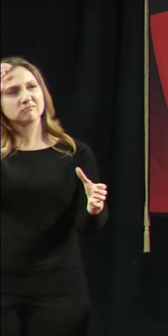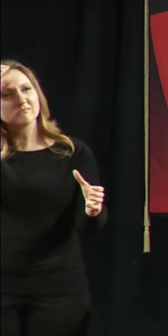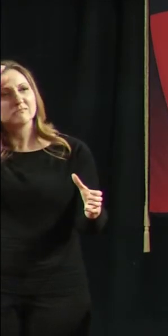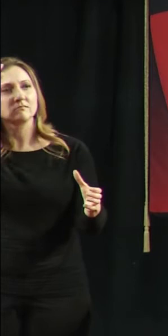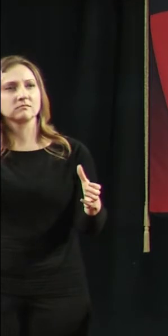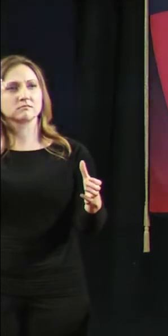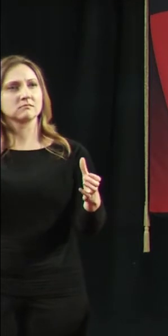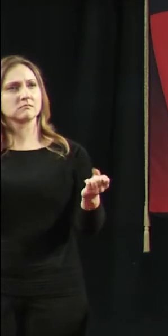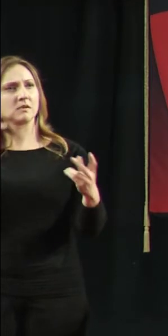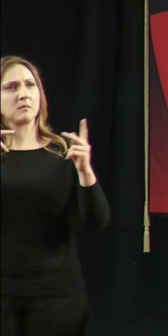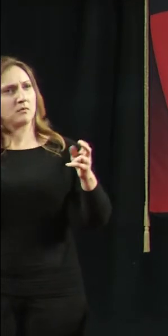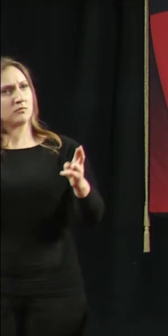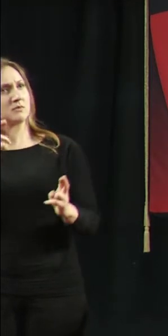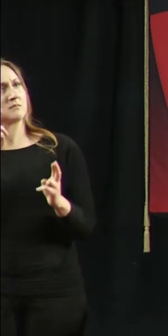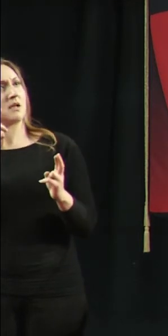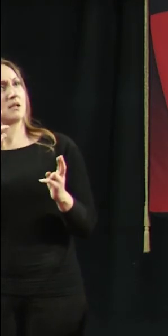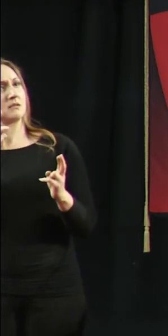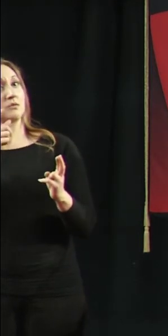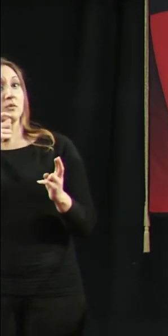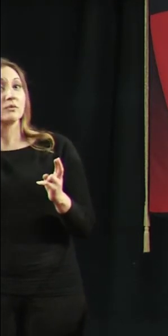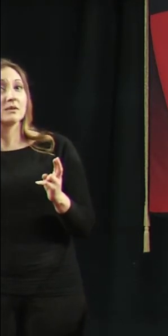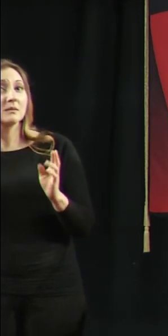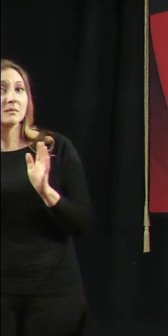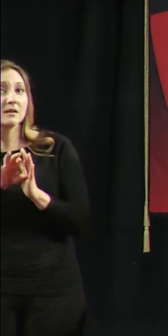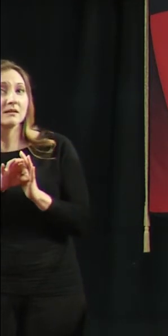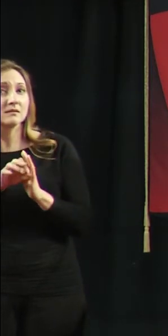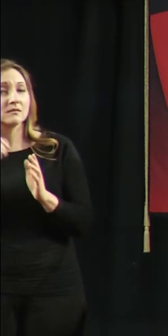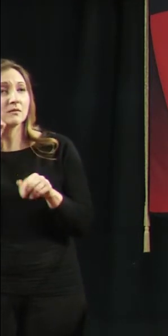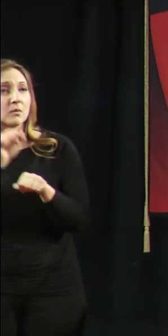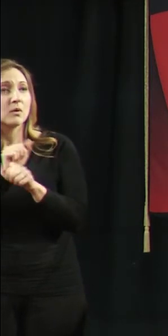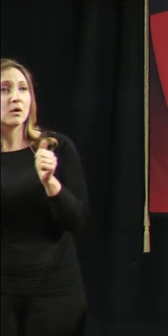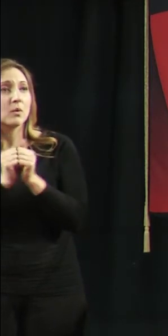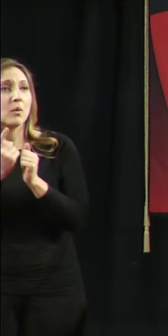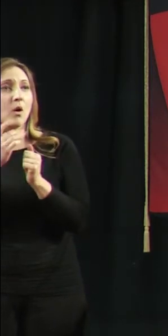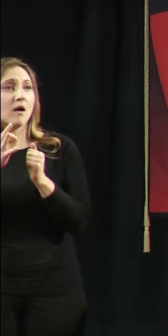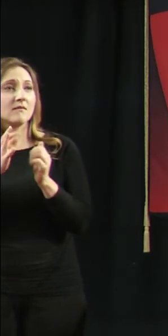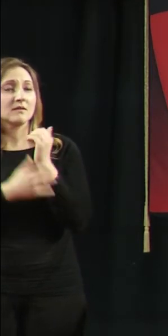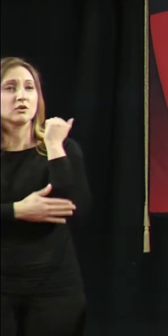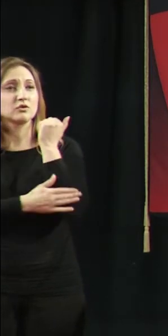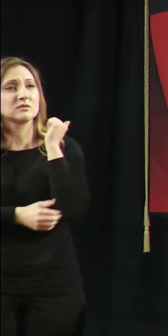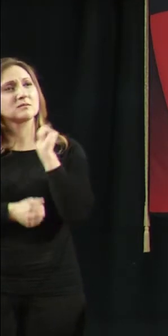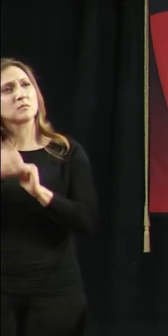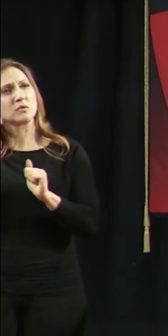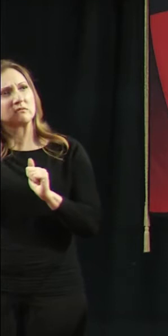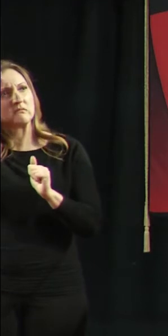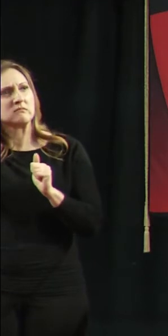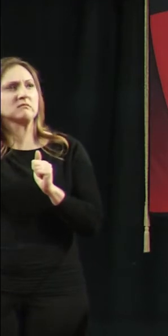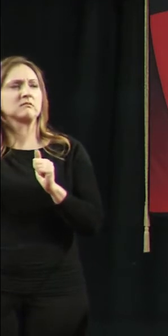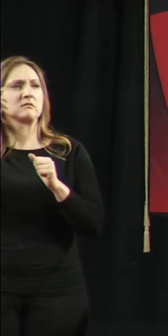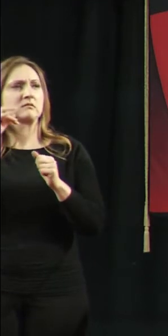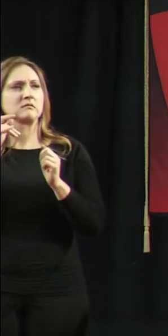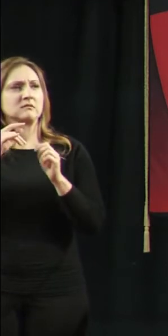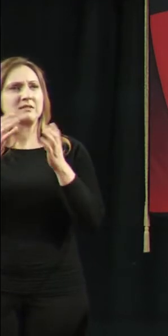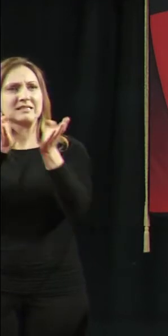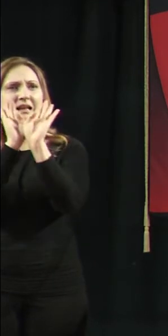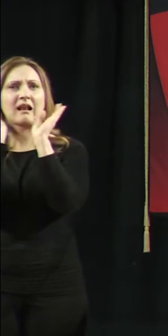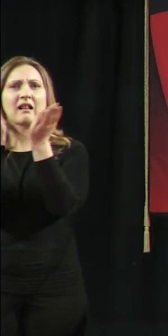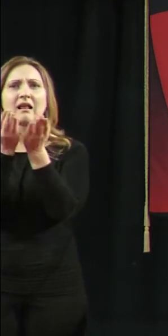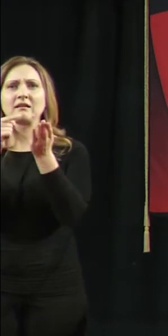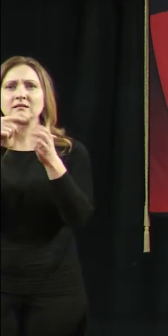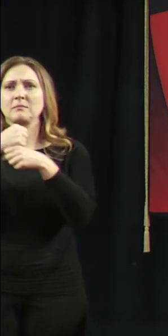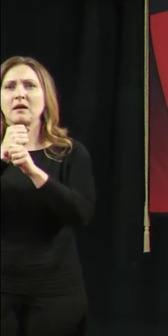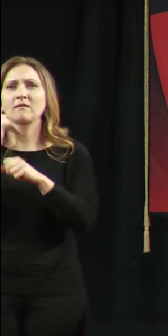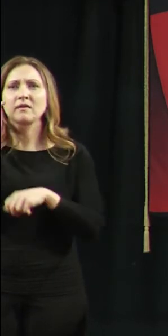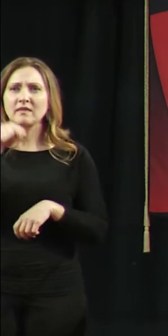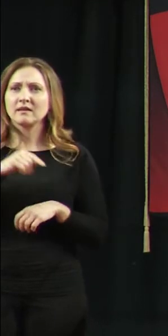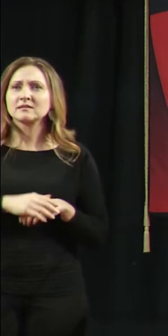and well-respected mission manager to work with one of our country's most sophisticated satellite manufacturers and one of the